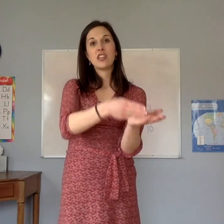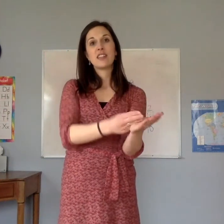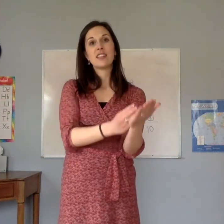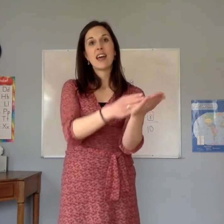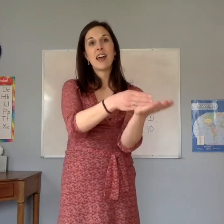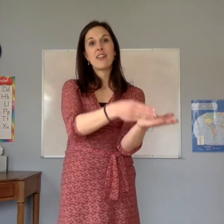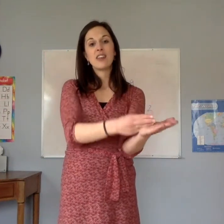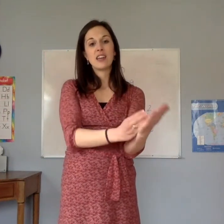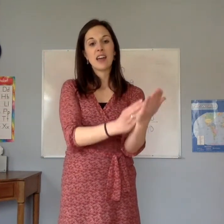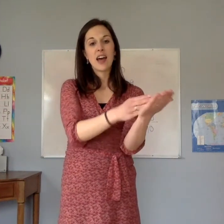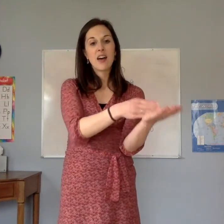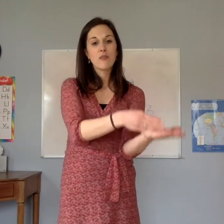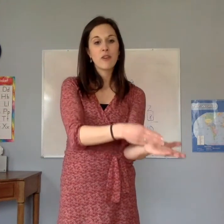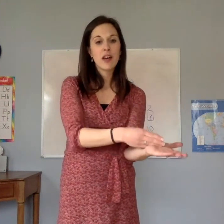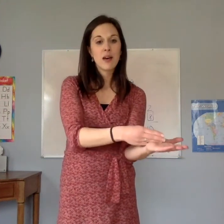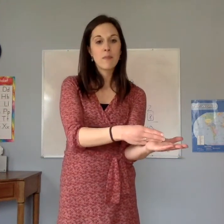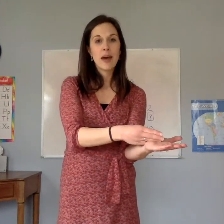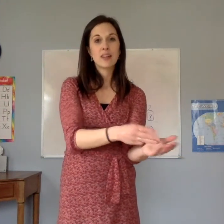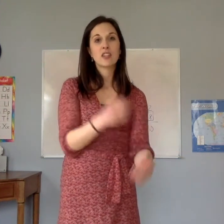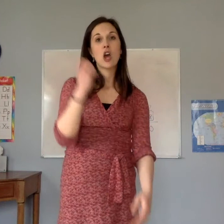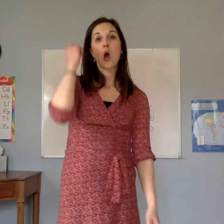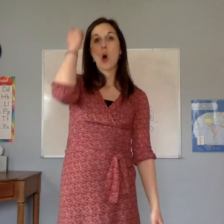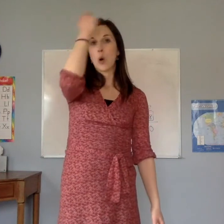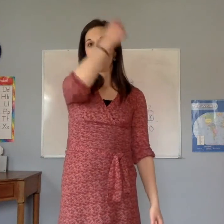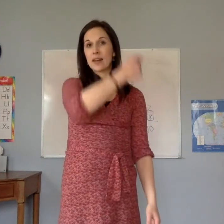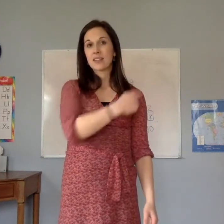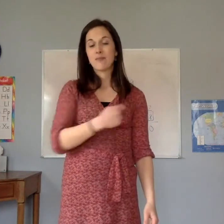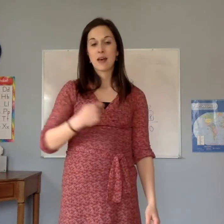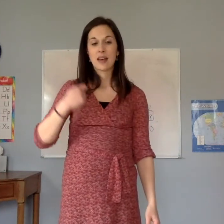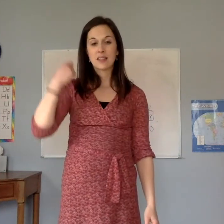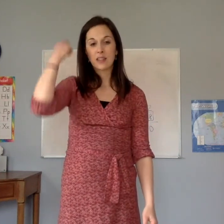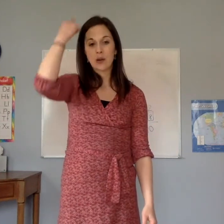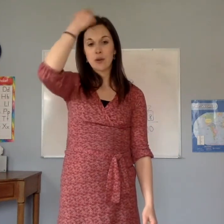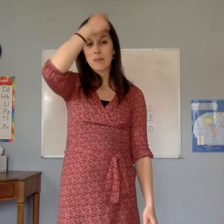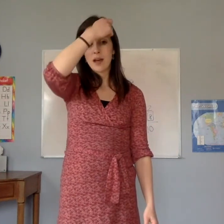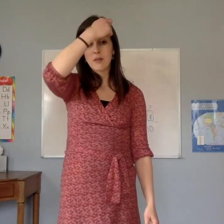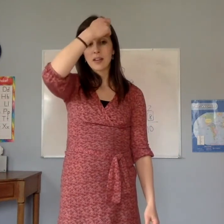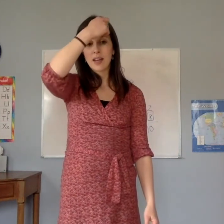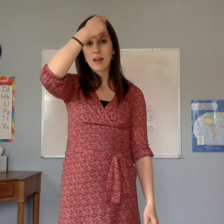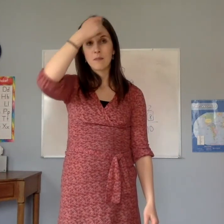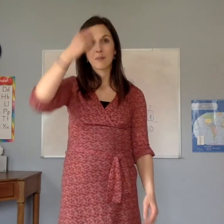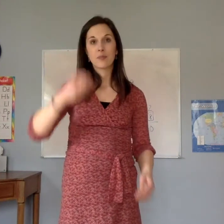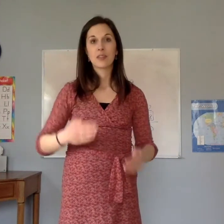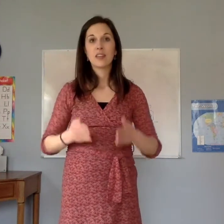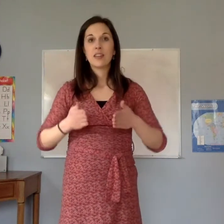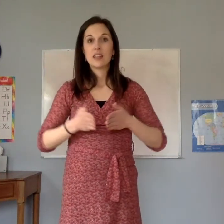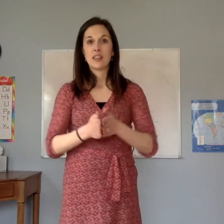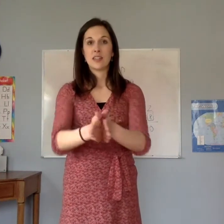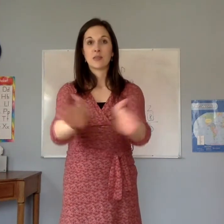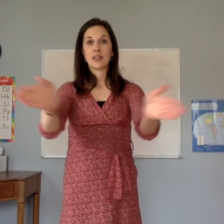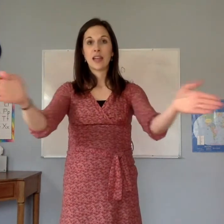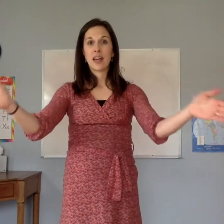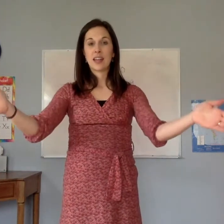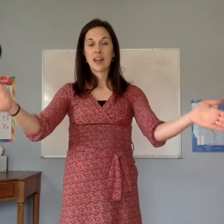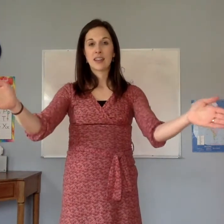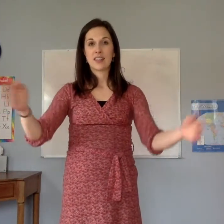Phoenicians and the alphabet, Olmecs of Mesoamerica, Israelite exodus